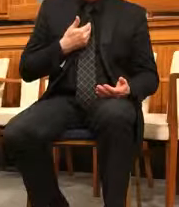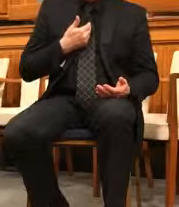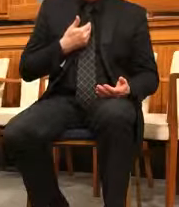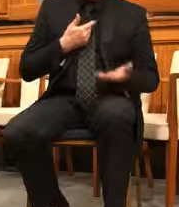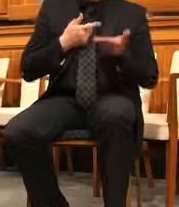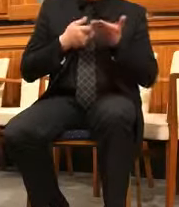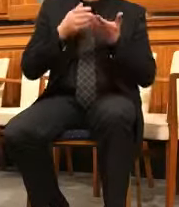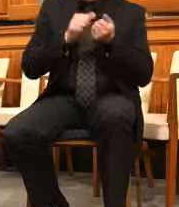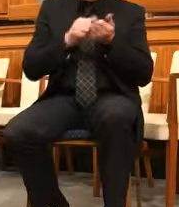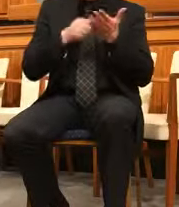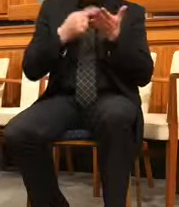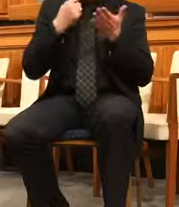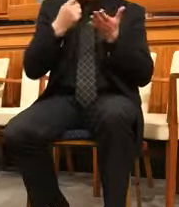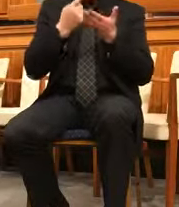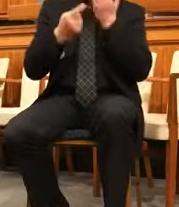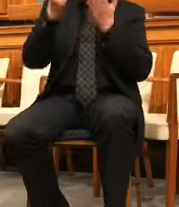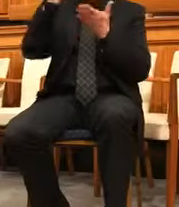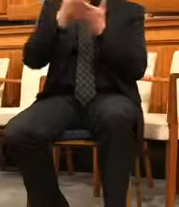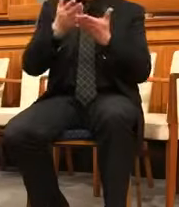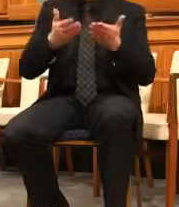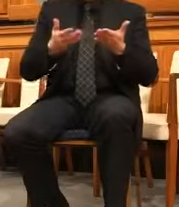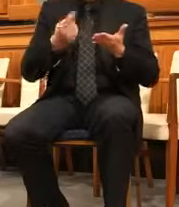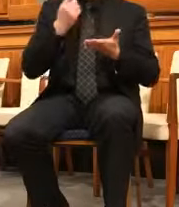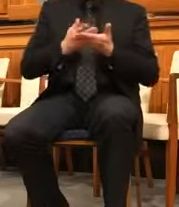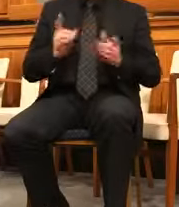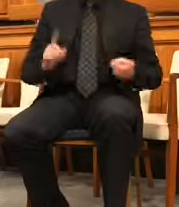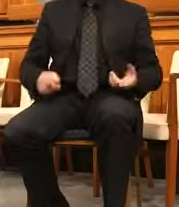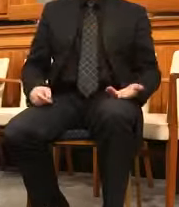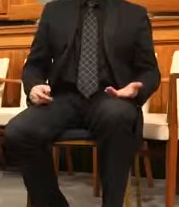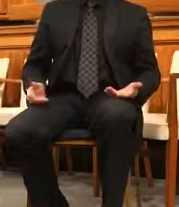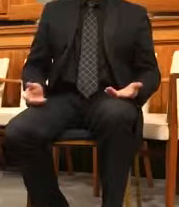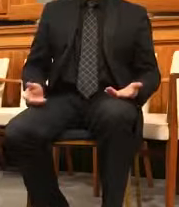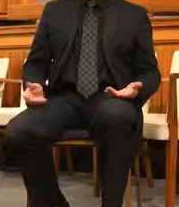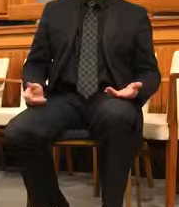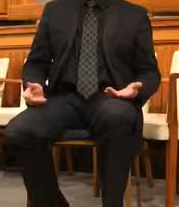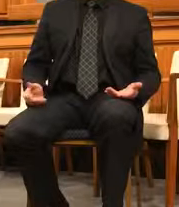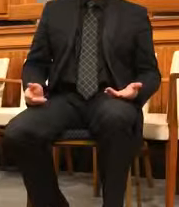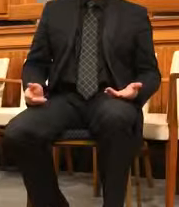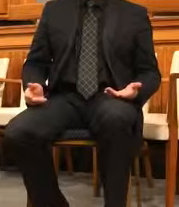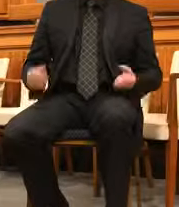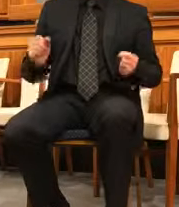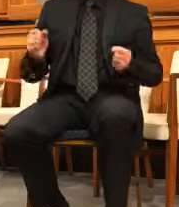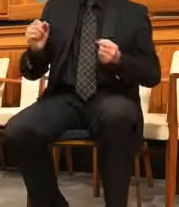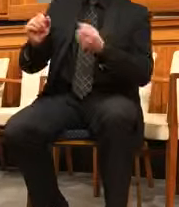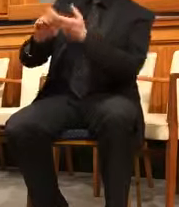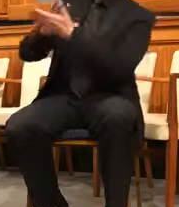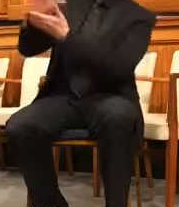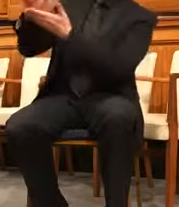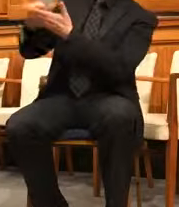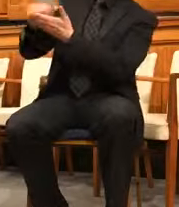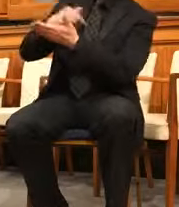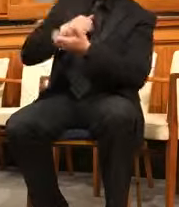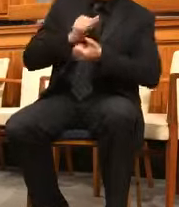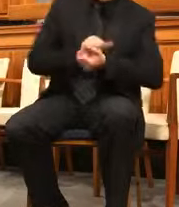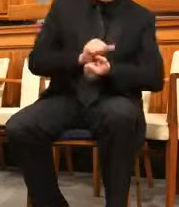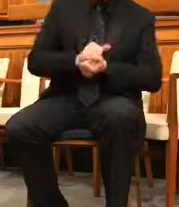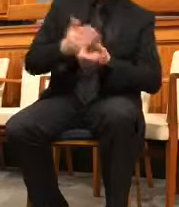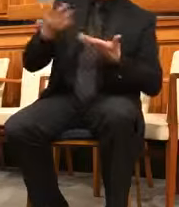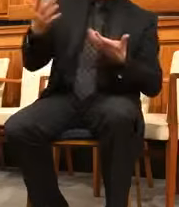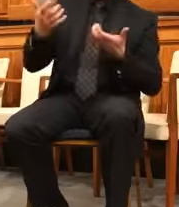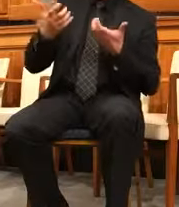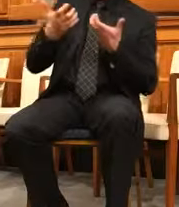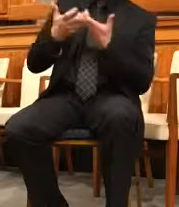what? That I need reconciliation with God. God is holy, I am corrupt. These are the things we